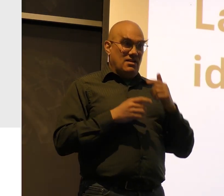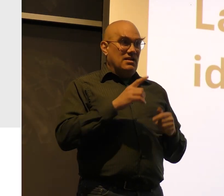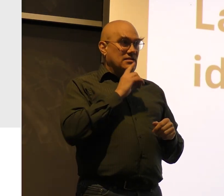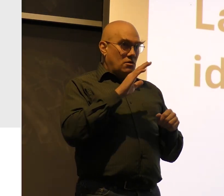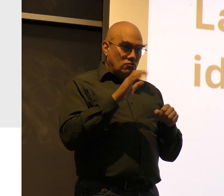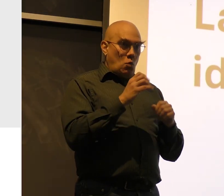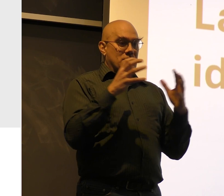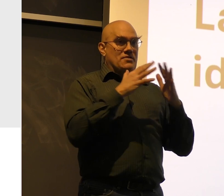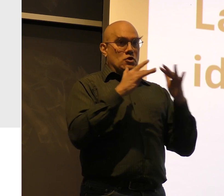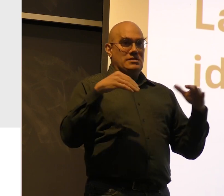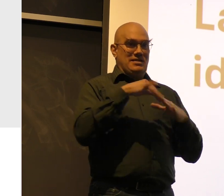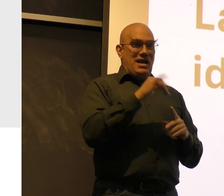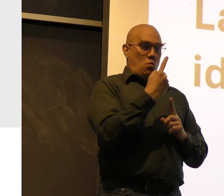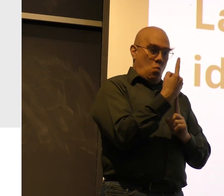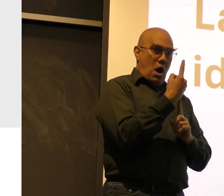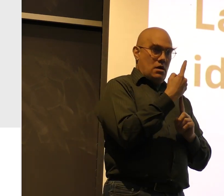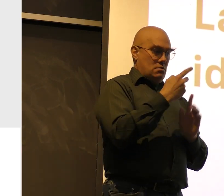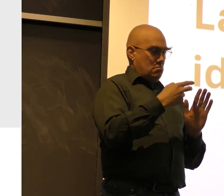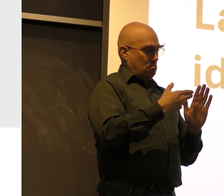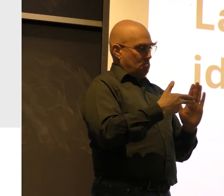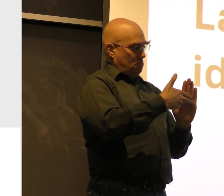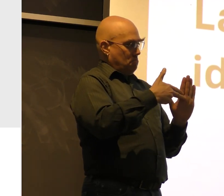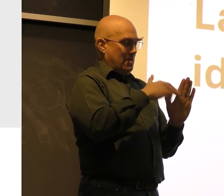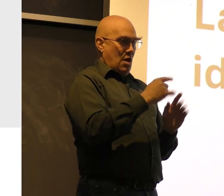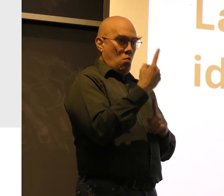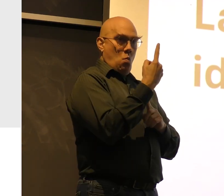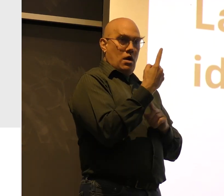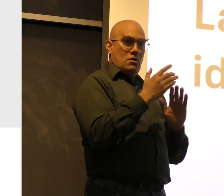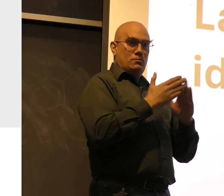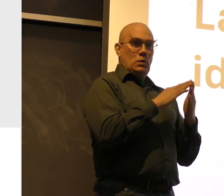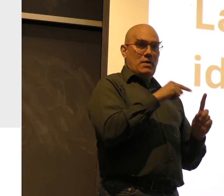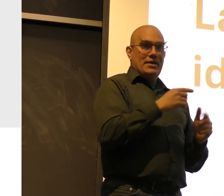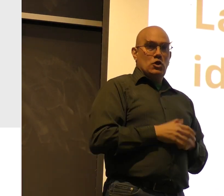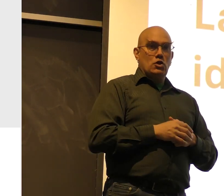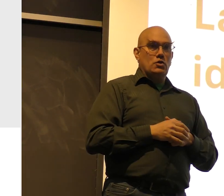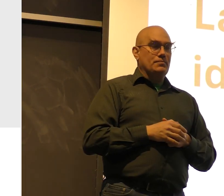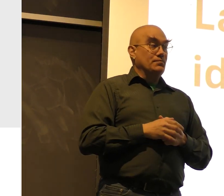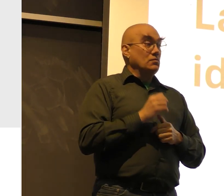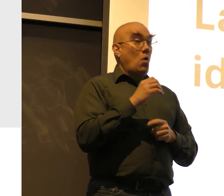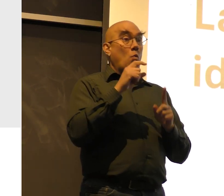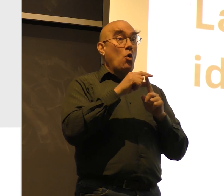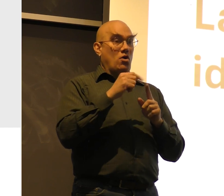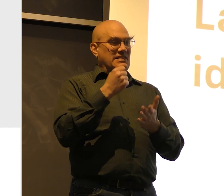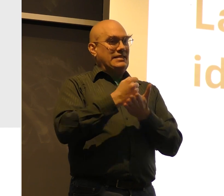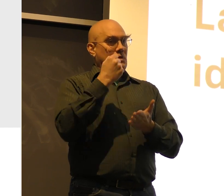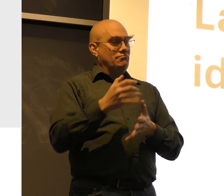absolutely not. There's so much diversity in one label, in one community. And